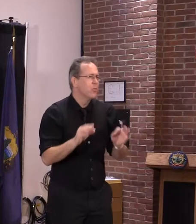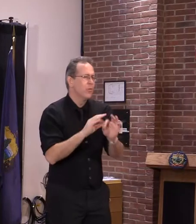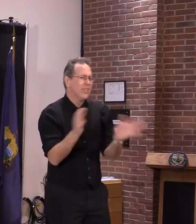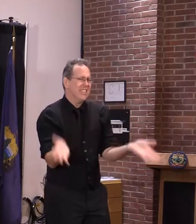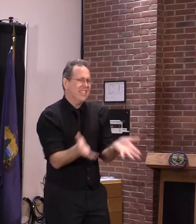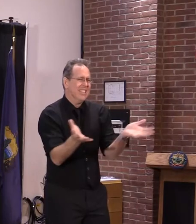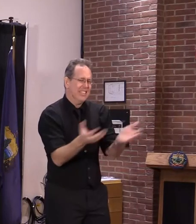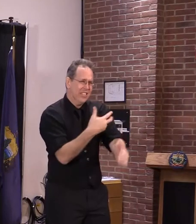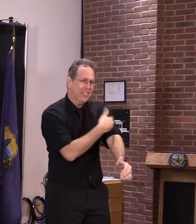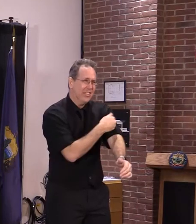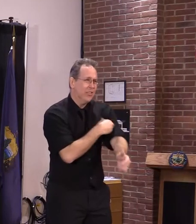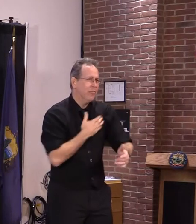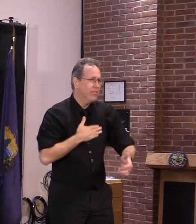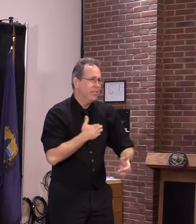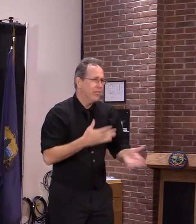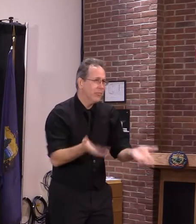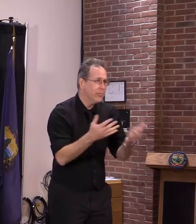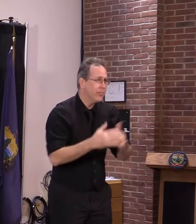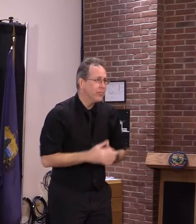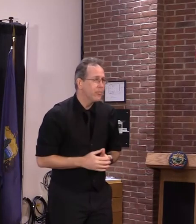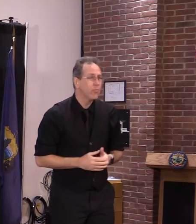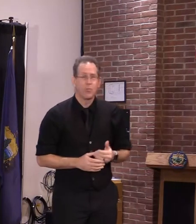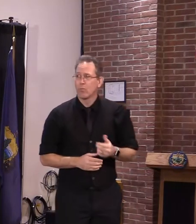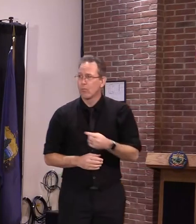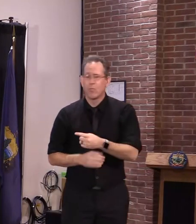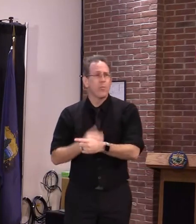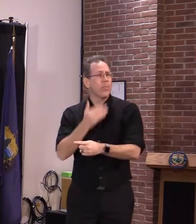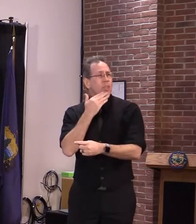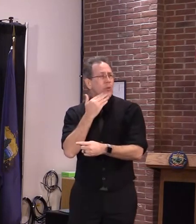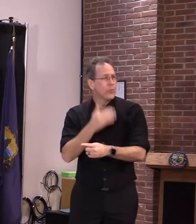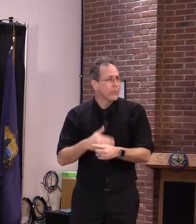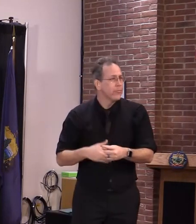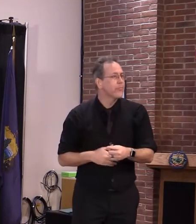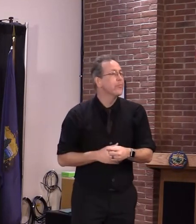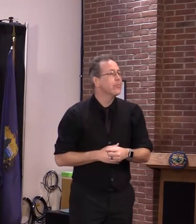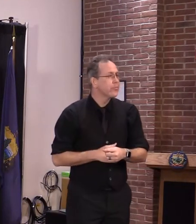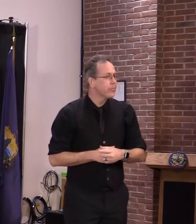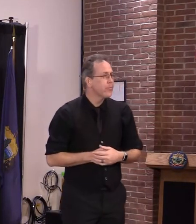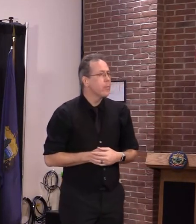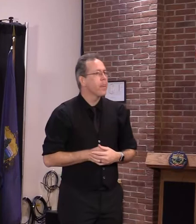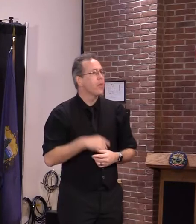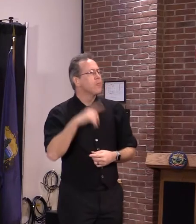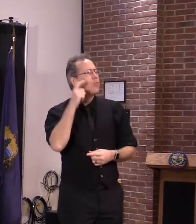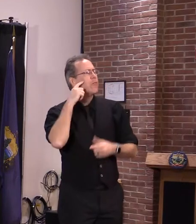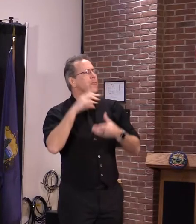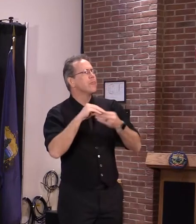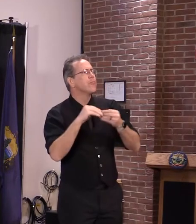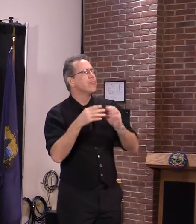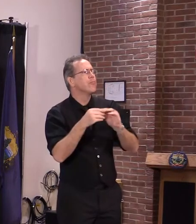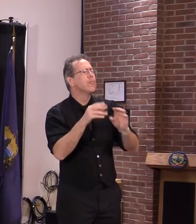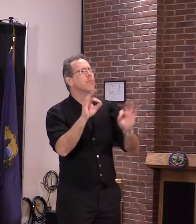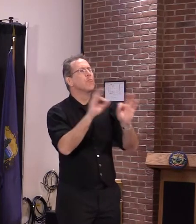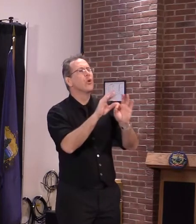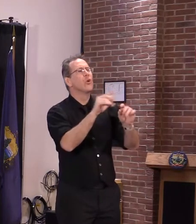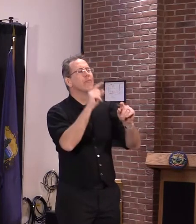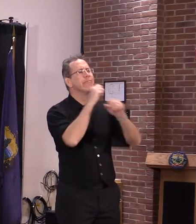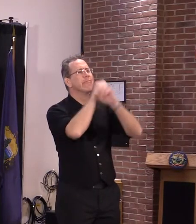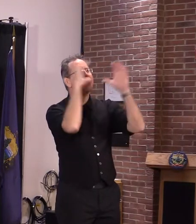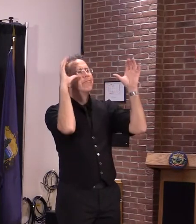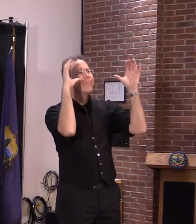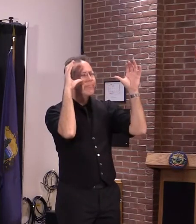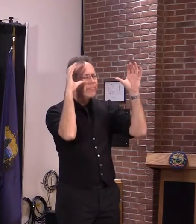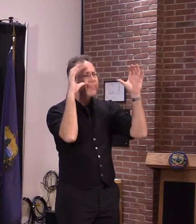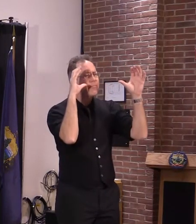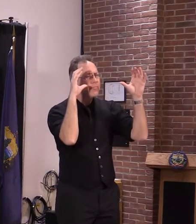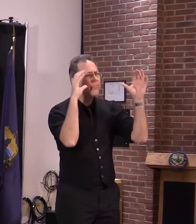Okay, thank you very much. The other aspect of all of this on Vermont is the level of difficulty